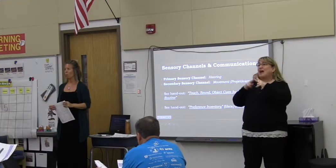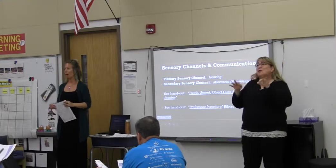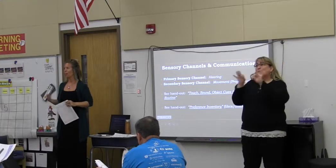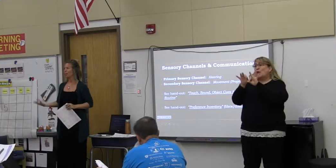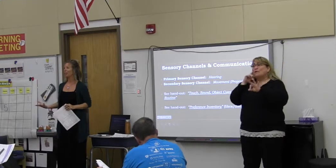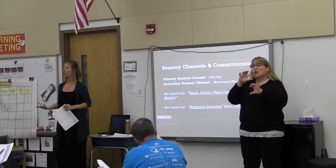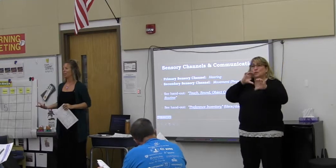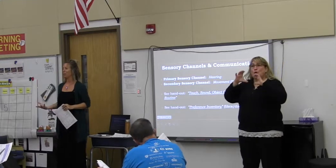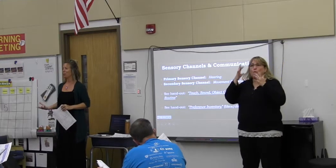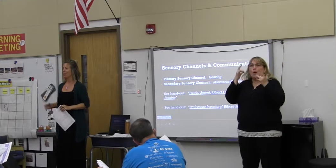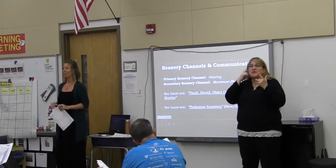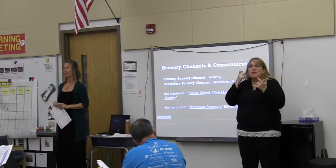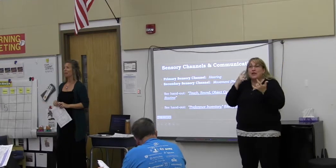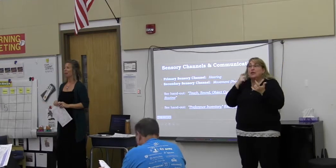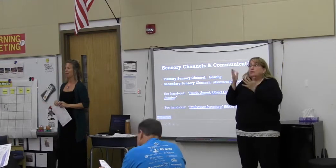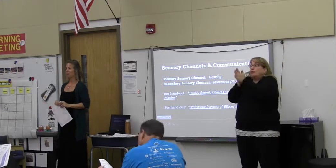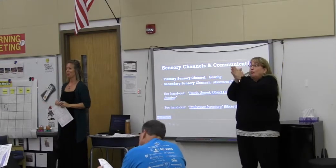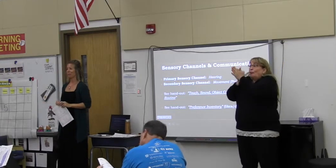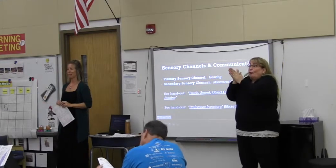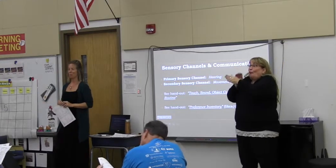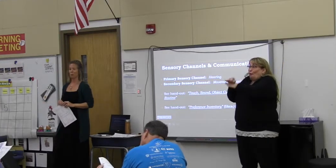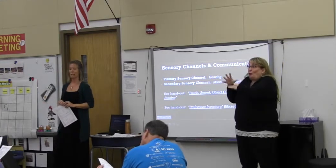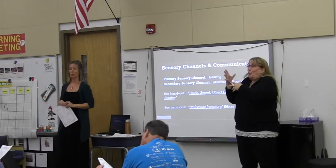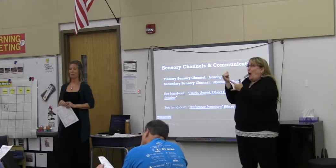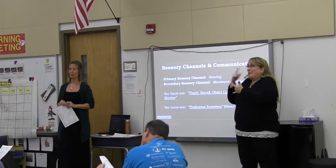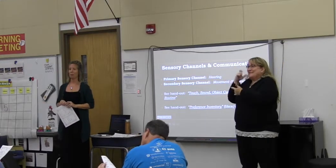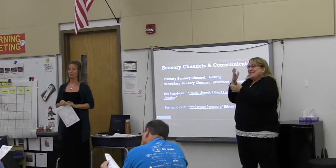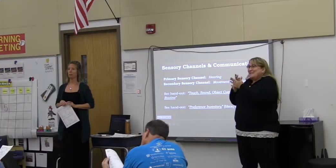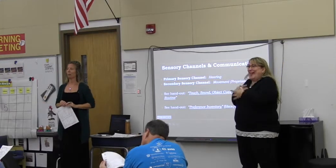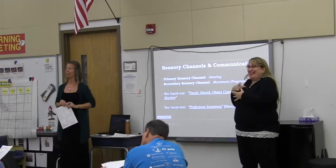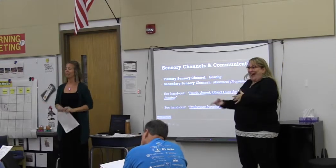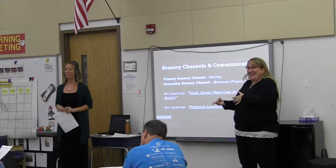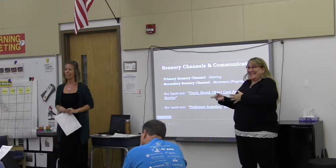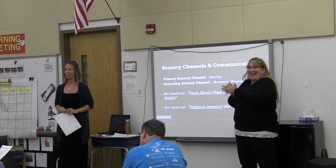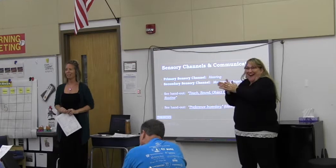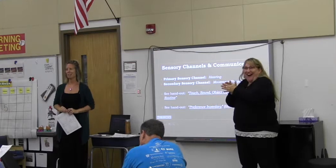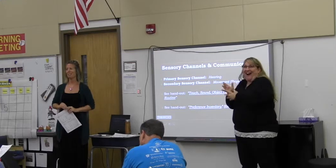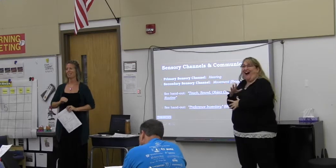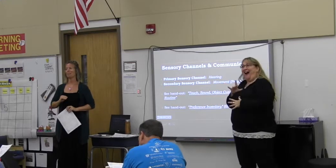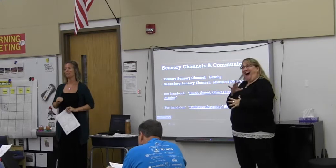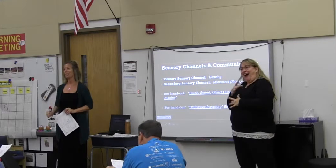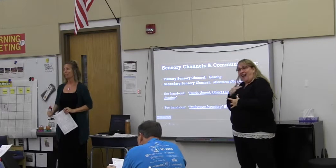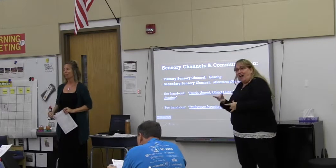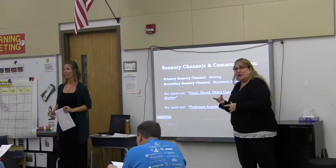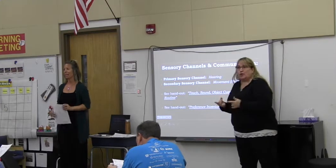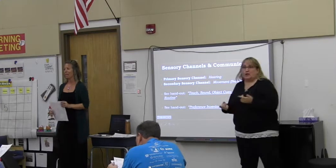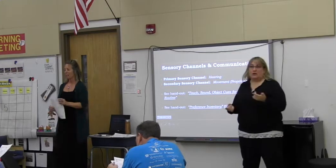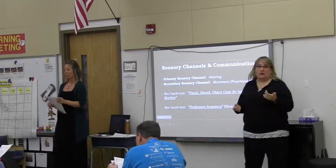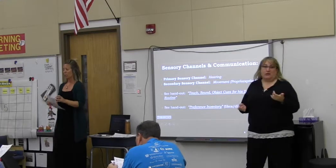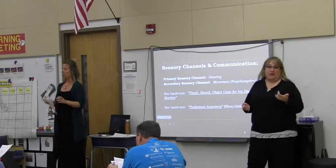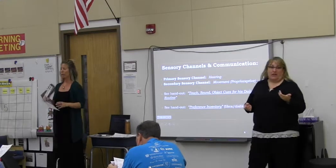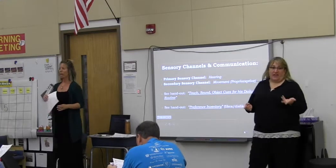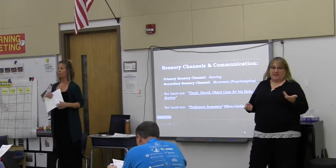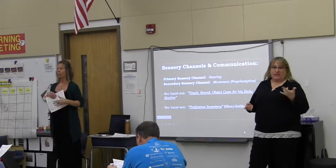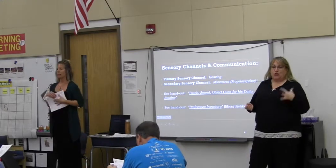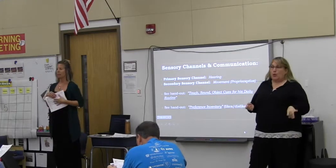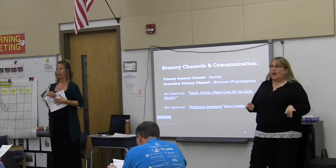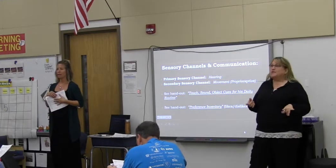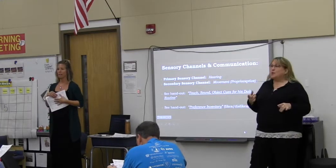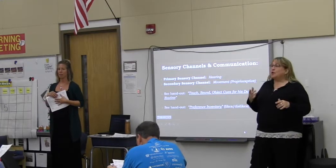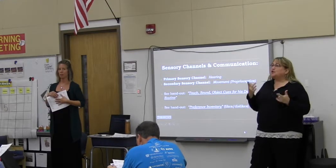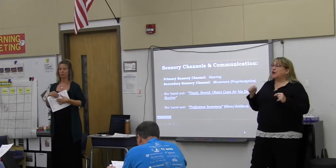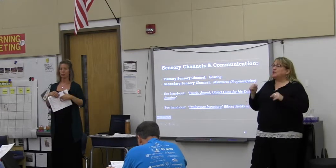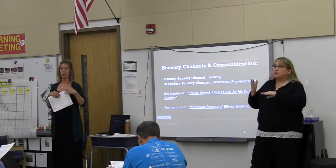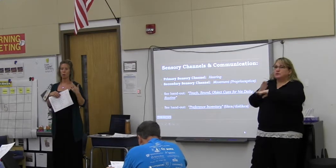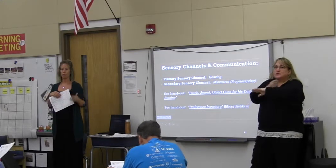about why they're going to want to communicate, they're either going to want to communicate about things they really, really like or things they really don't like. So we try to update this